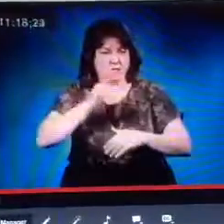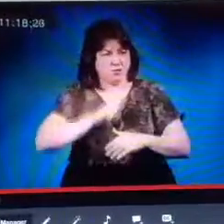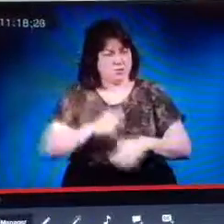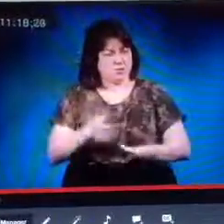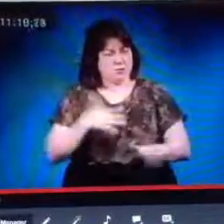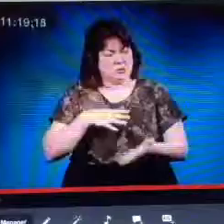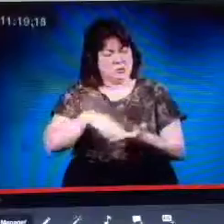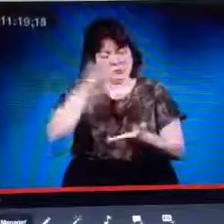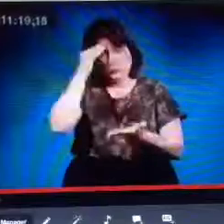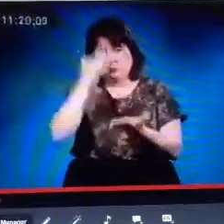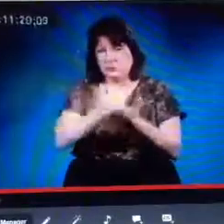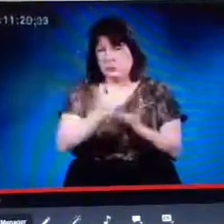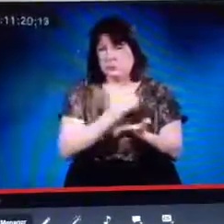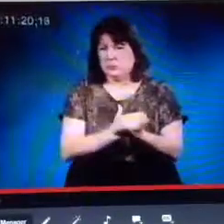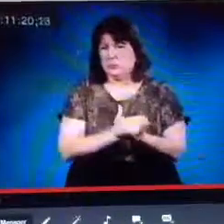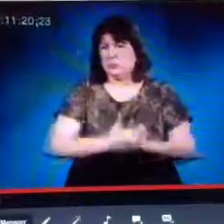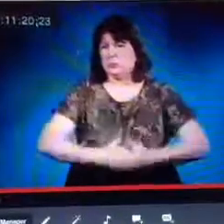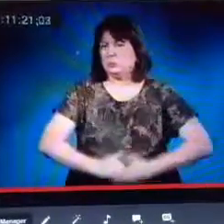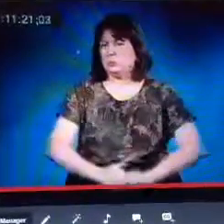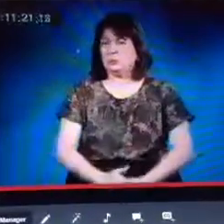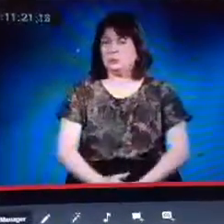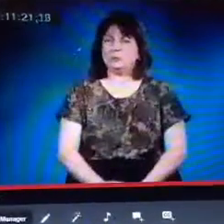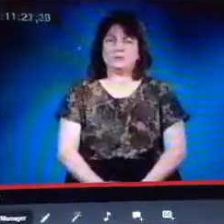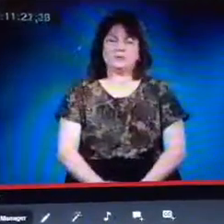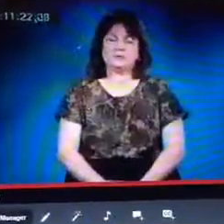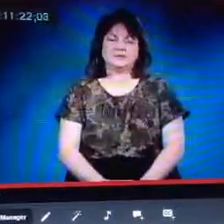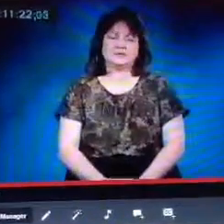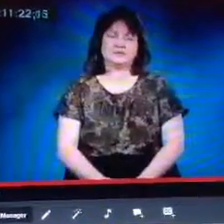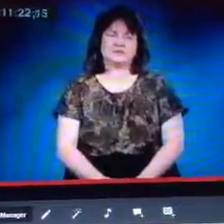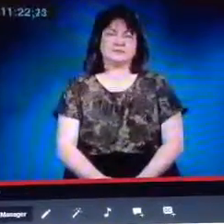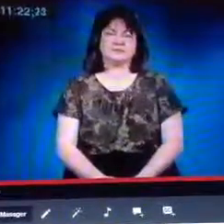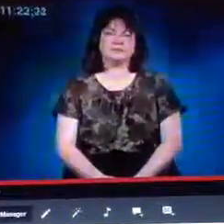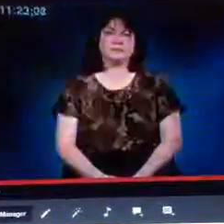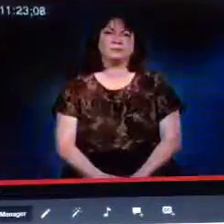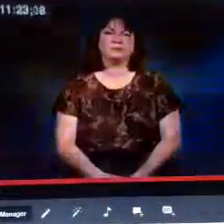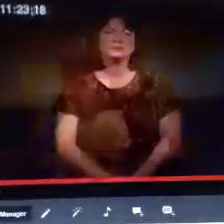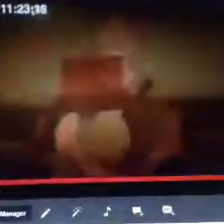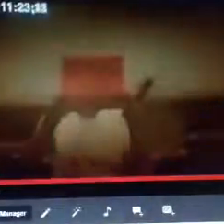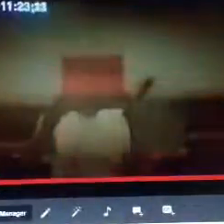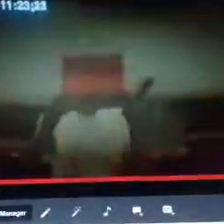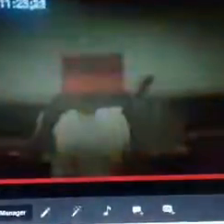to wear rubber gloves. I know that that's what's going to keep the burning away.